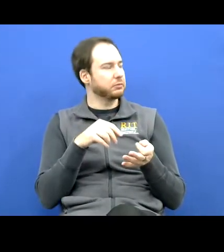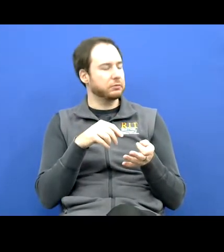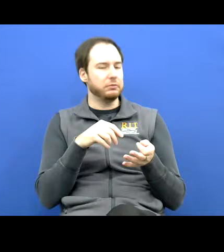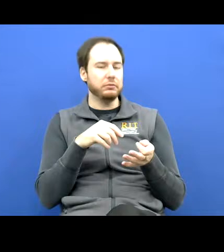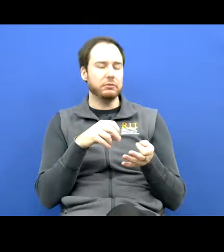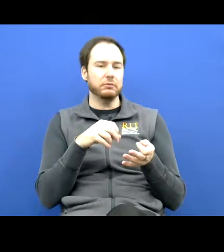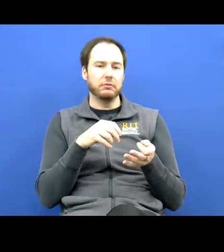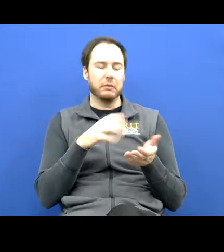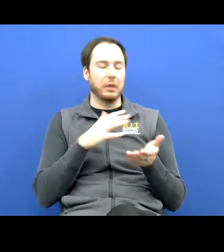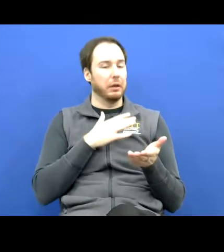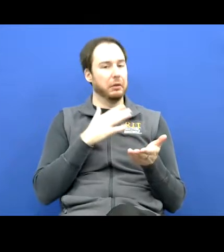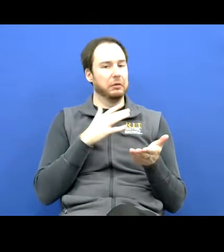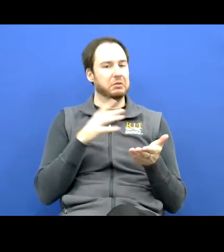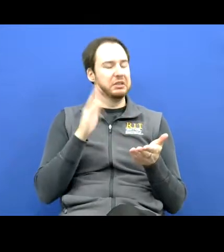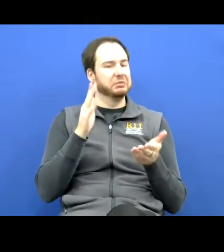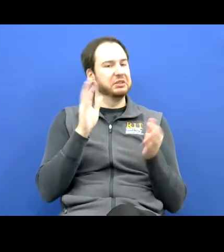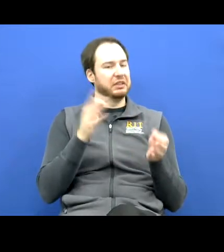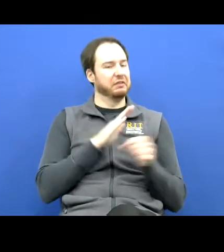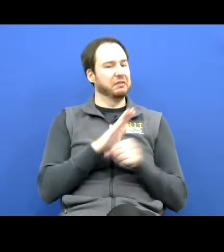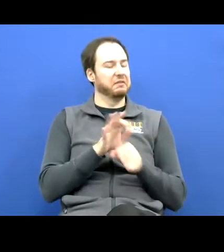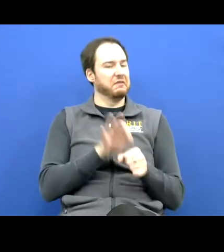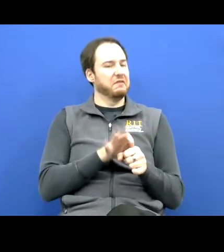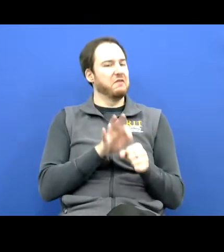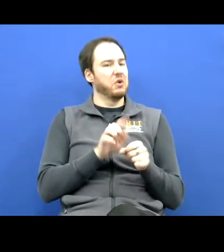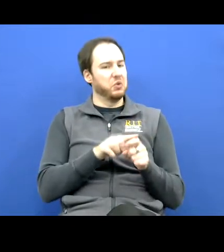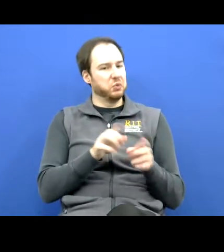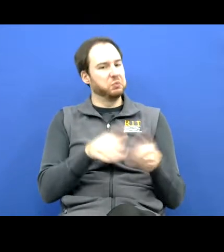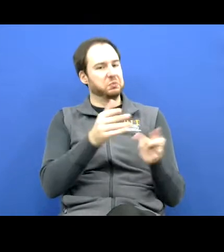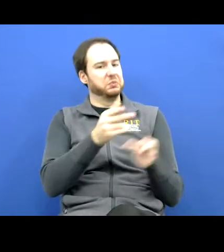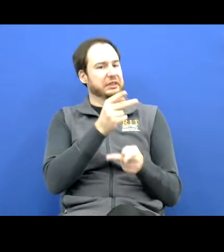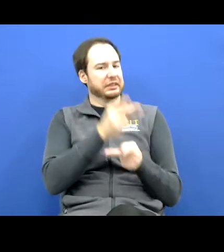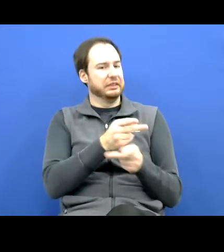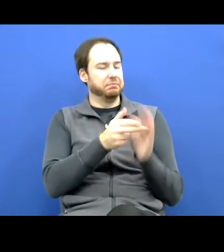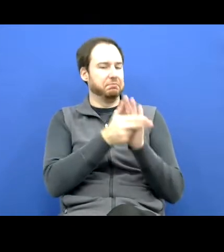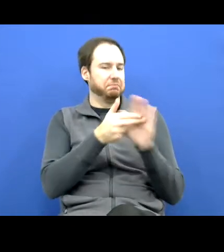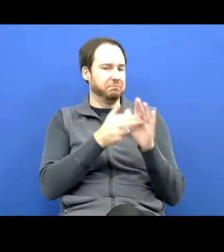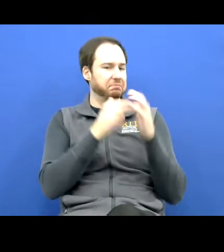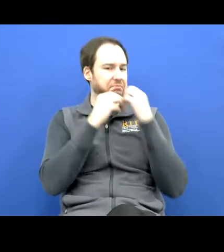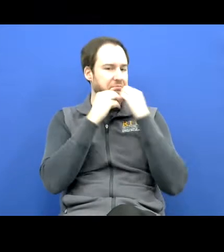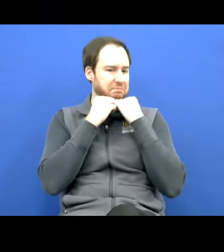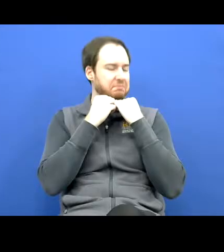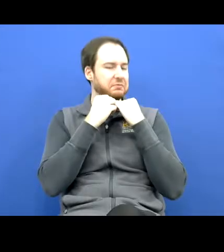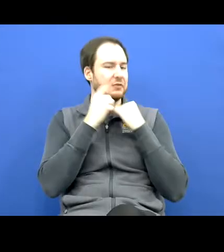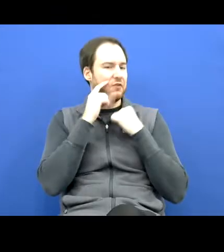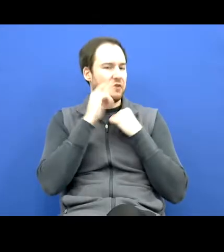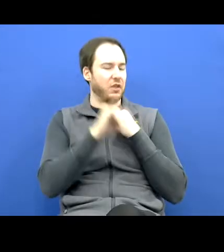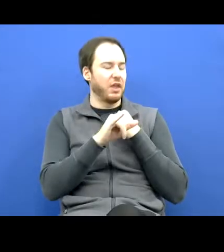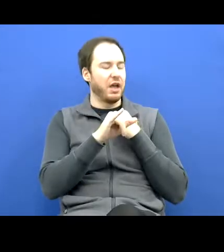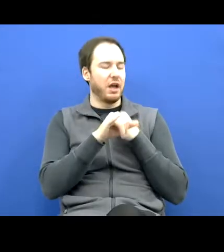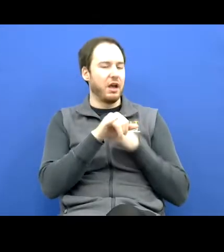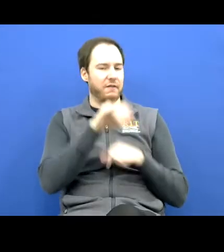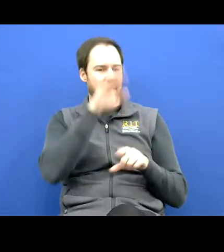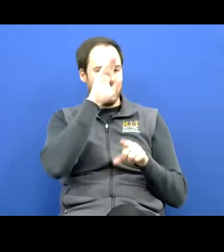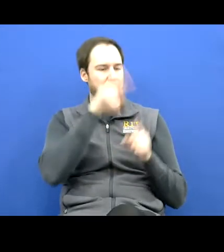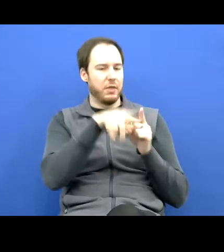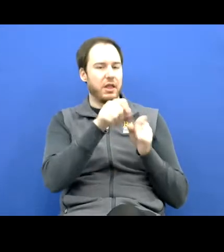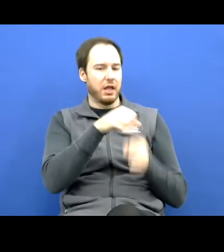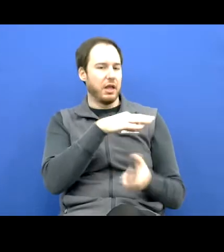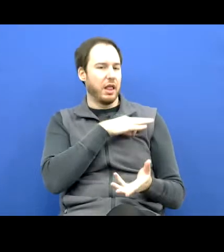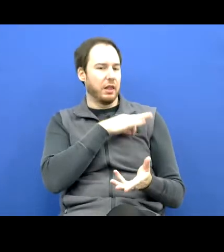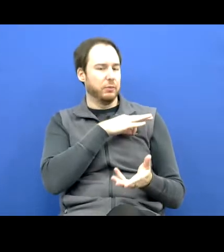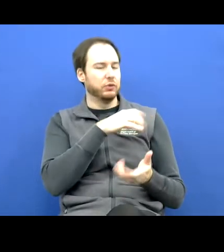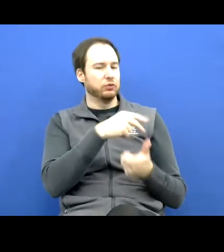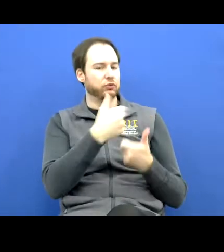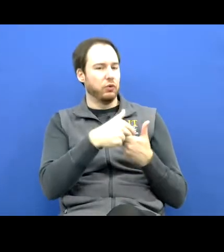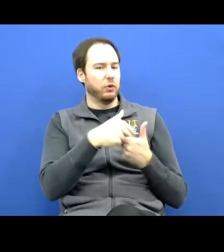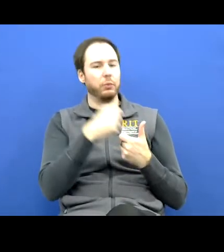my impression was that they'd have enough votes to designate that property. In that case, then, like I said, they would be eligible. The